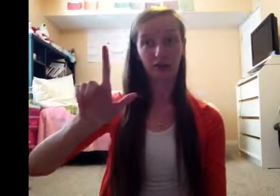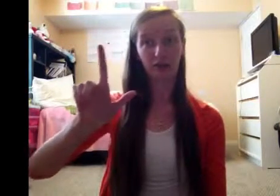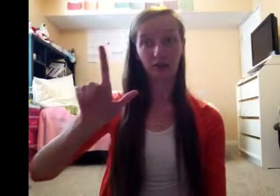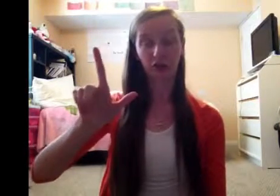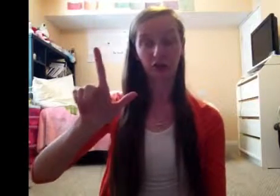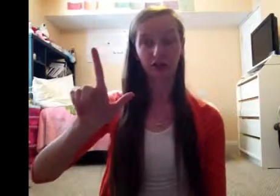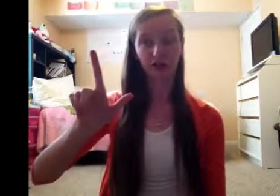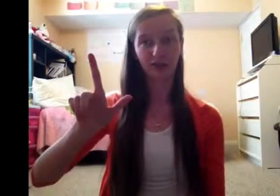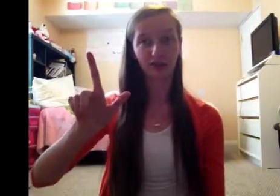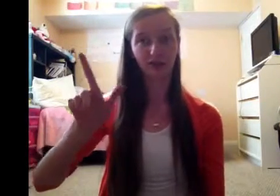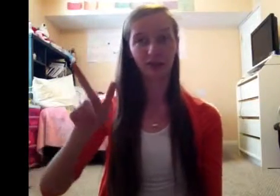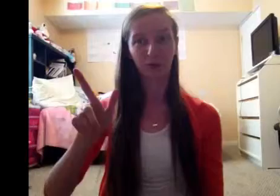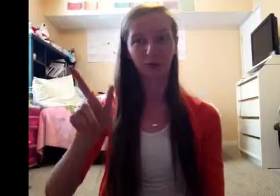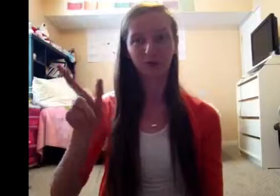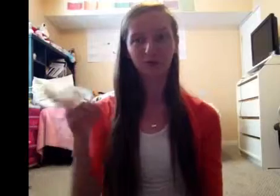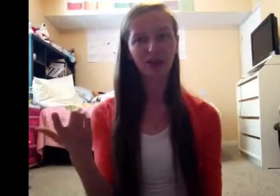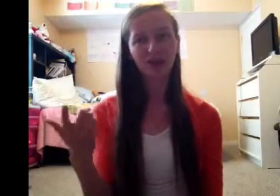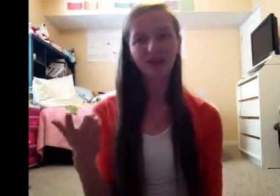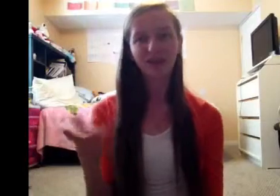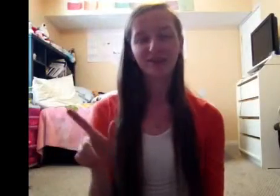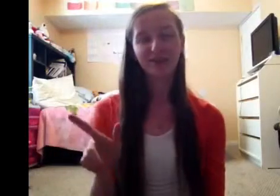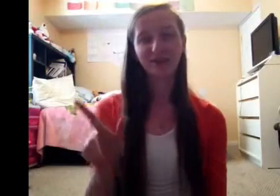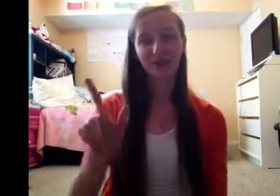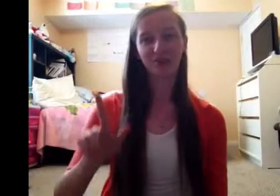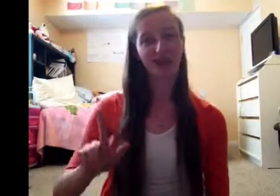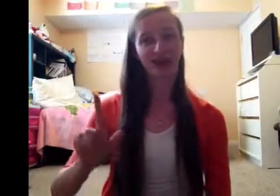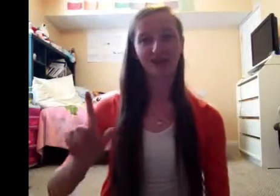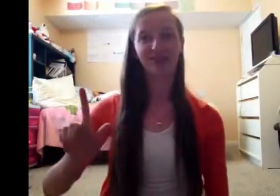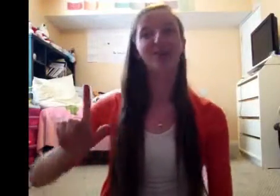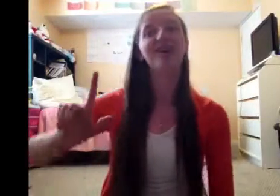your fingers like this. So, don't ask why, I don't know.